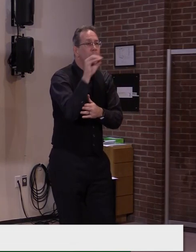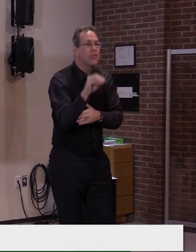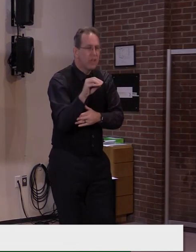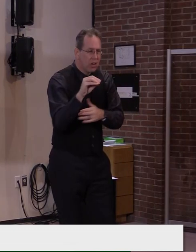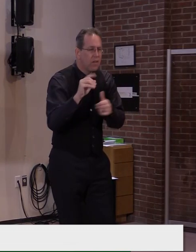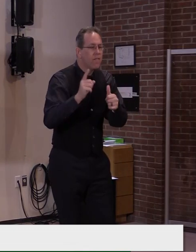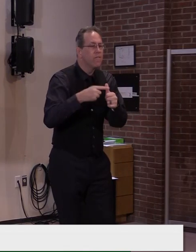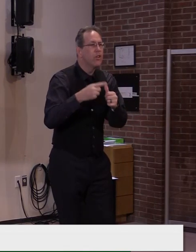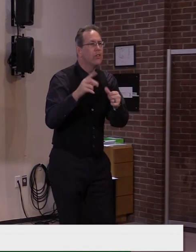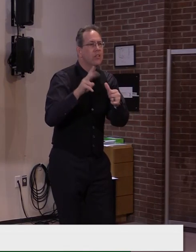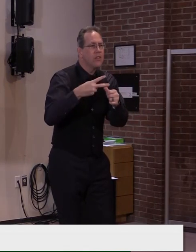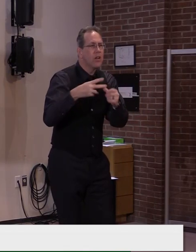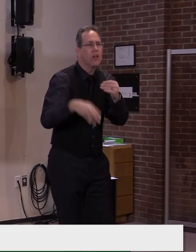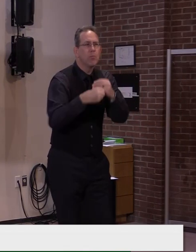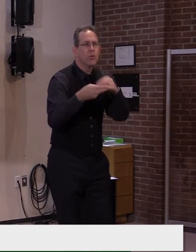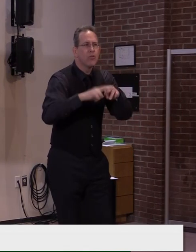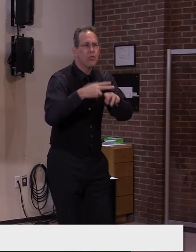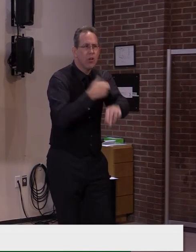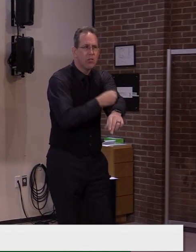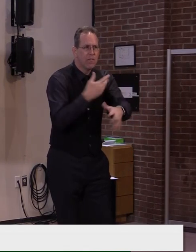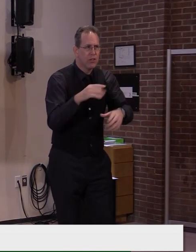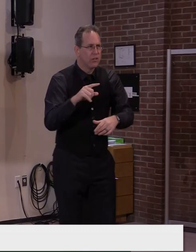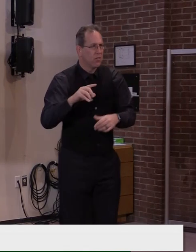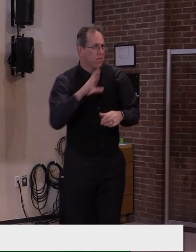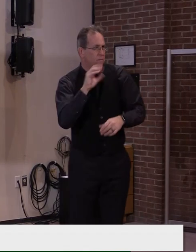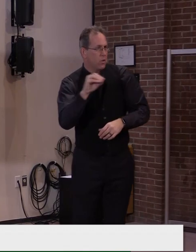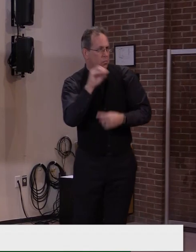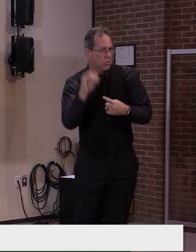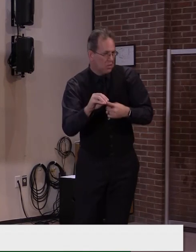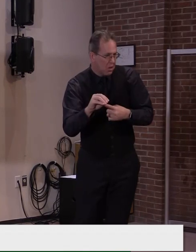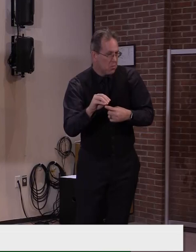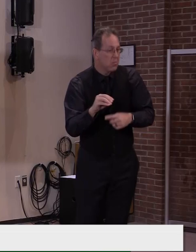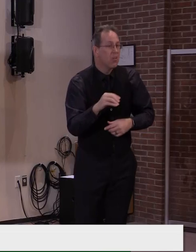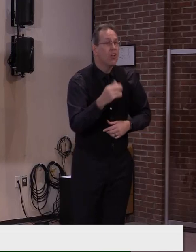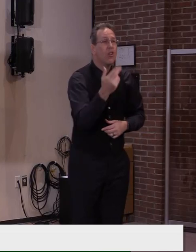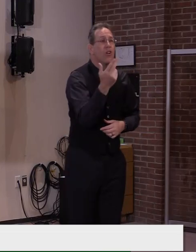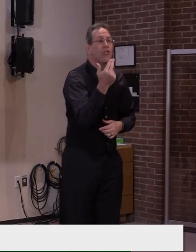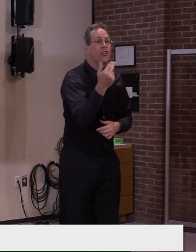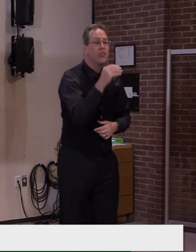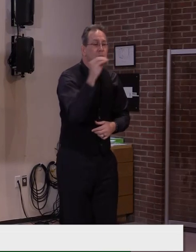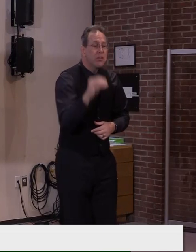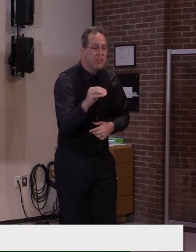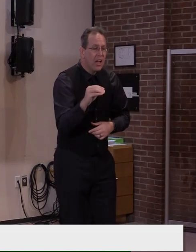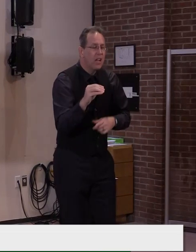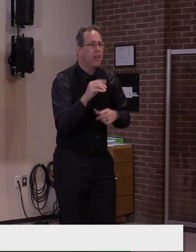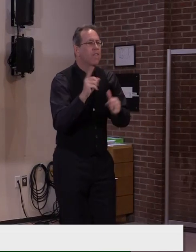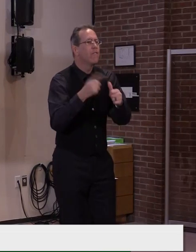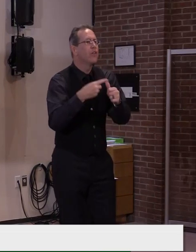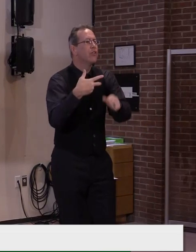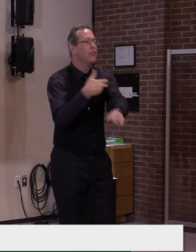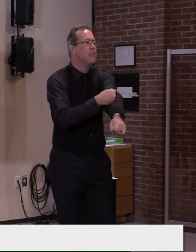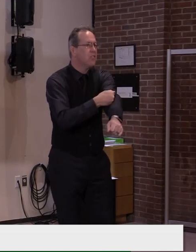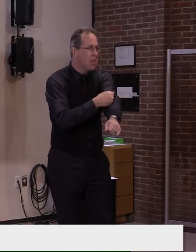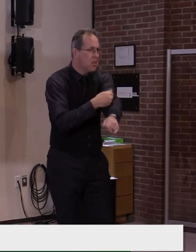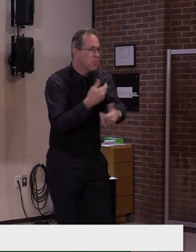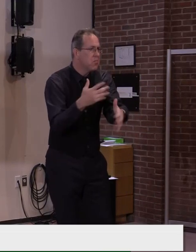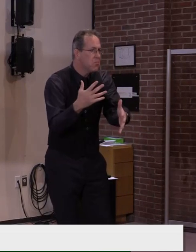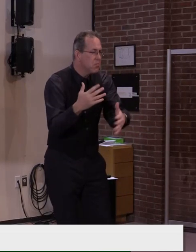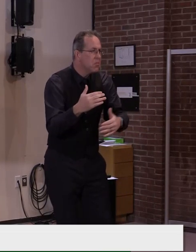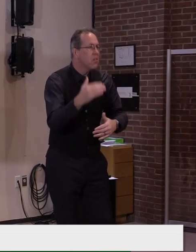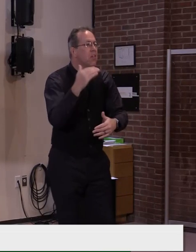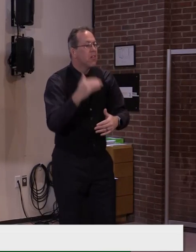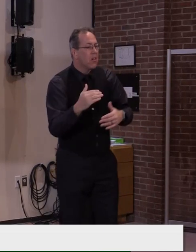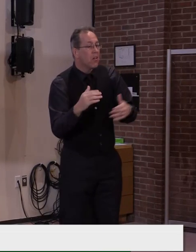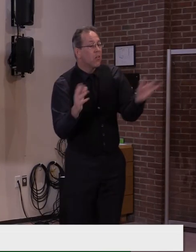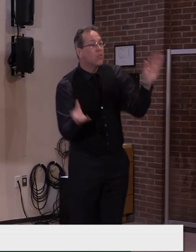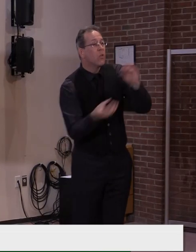Pfizer. Another 15% have started their first dose. And it was highlighted in the chart that brings our 5 to 11 vaccination